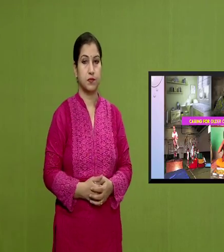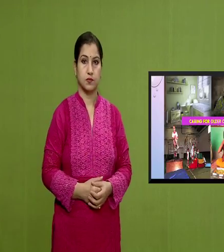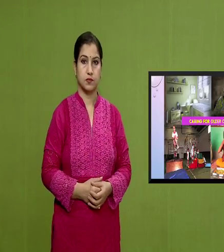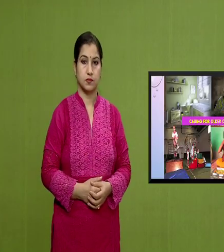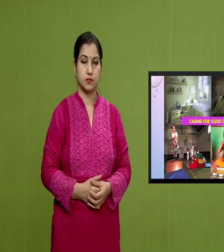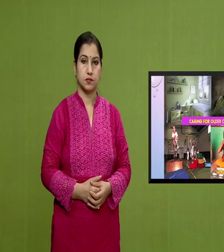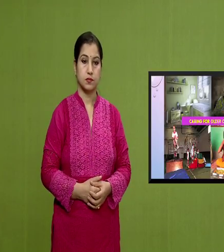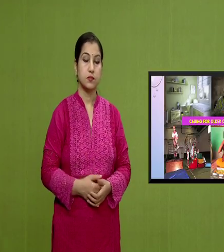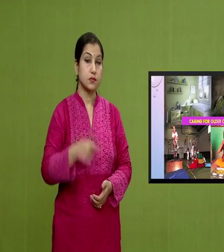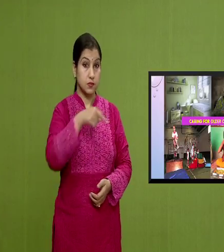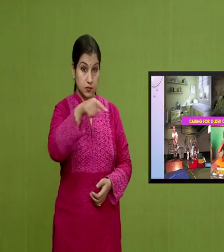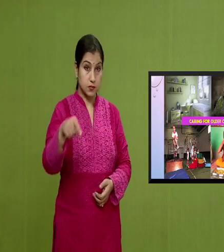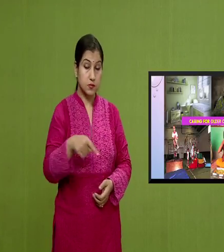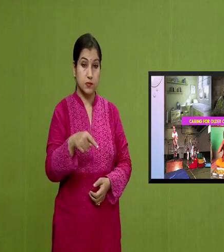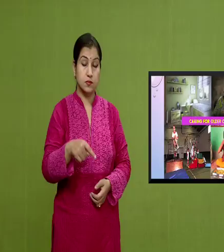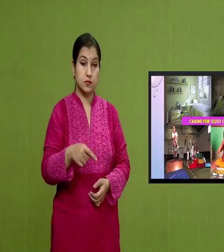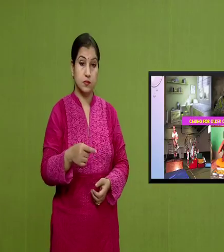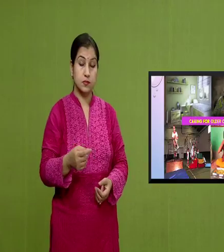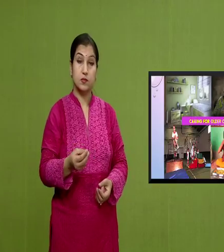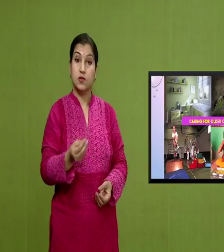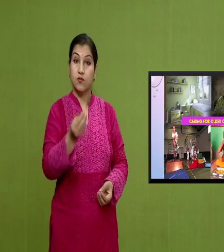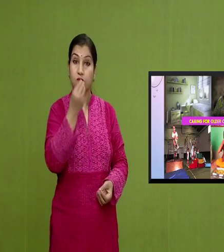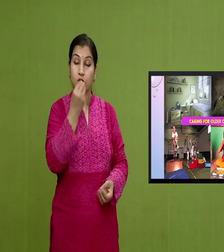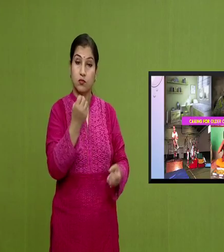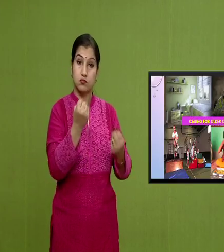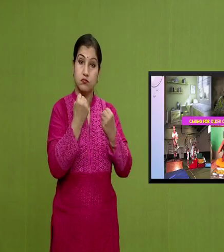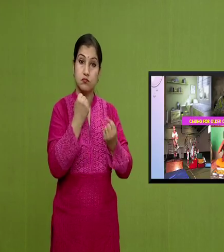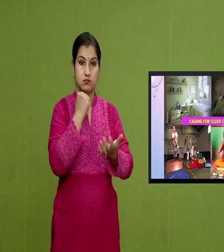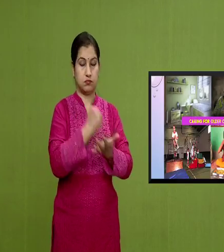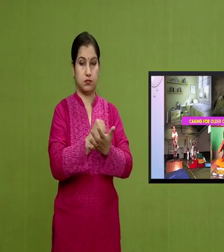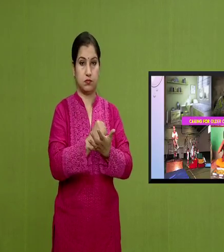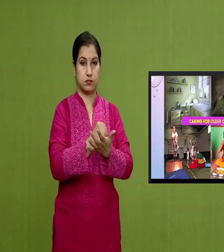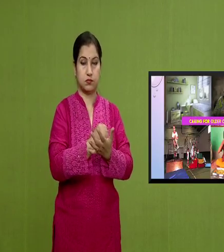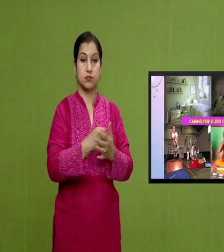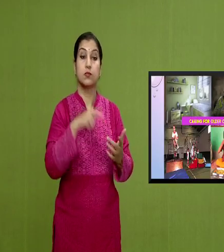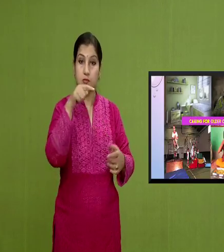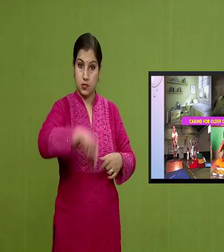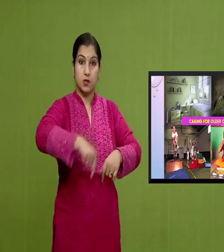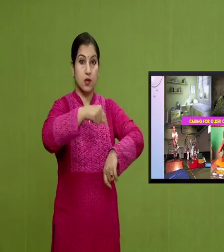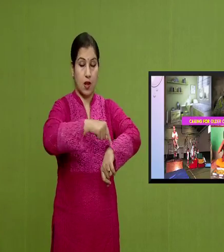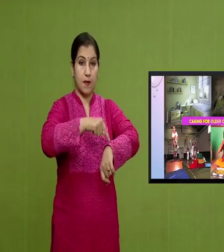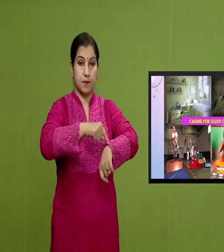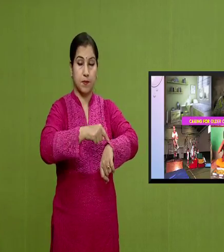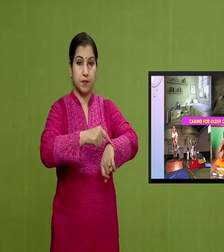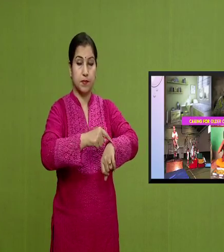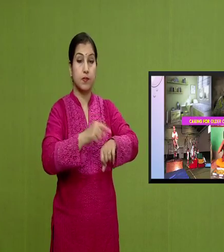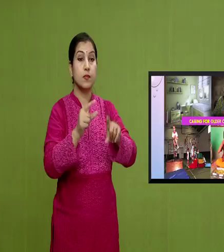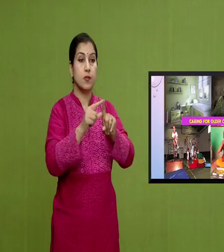They need adequate nutrition and it is the time to develop good